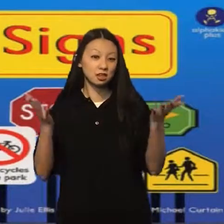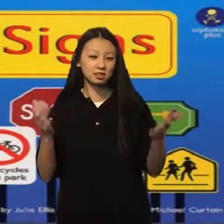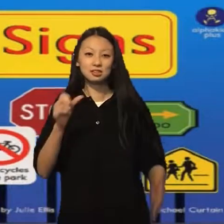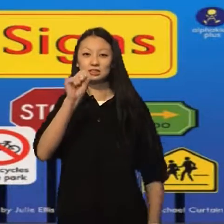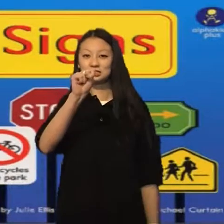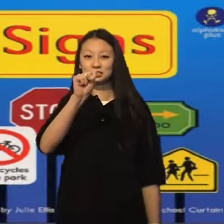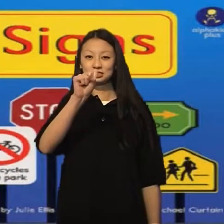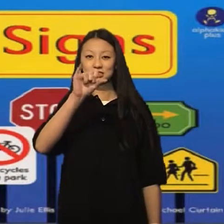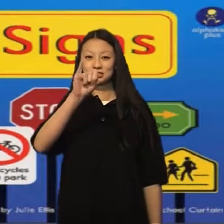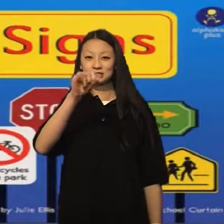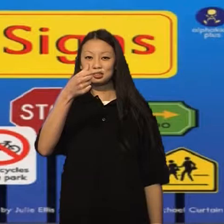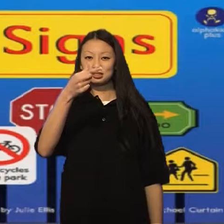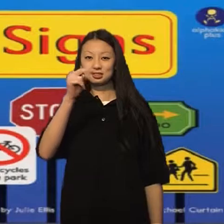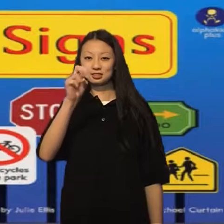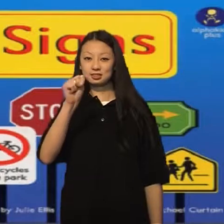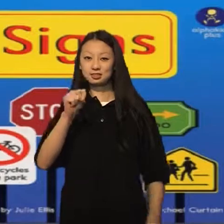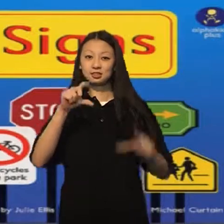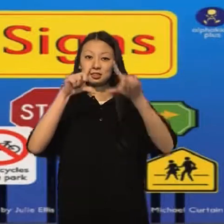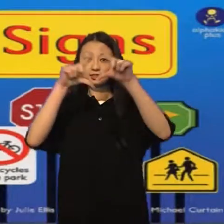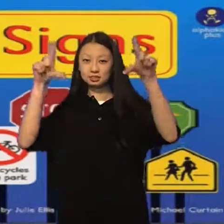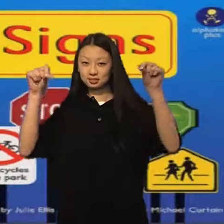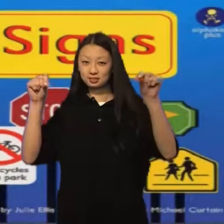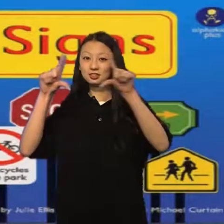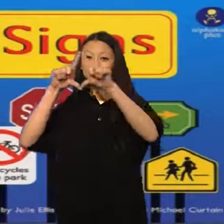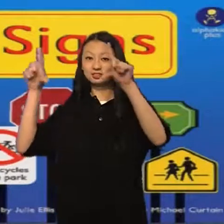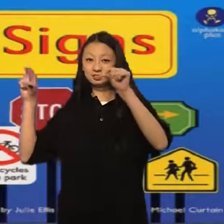The title of this book is Signs.